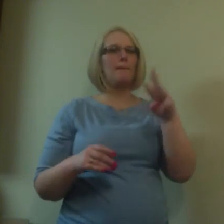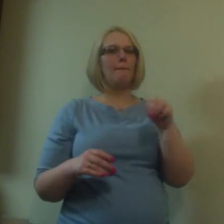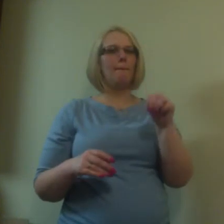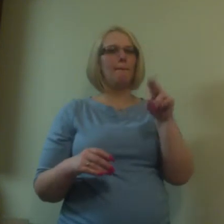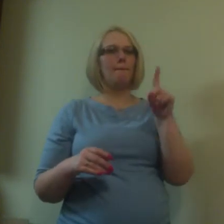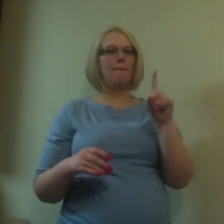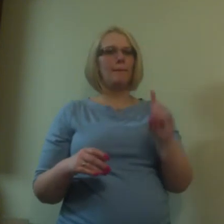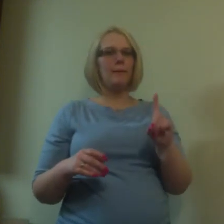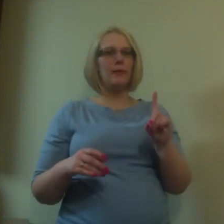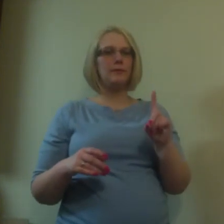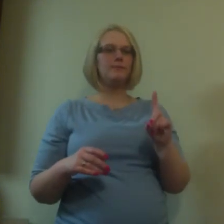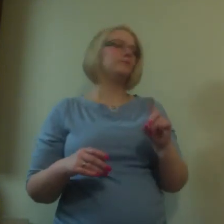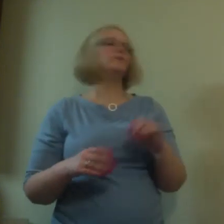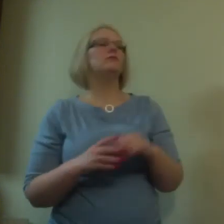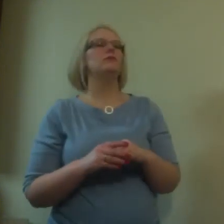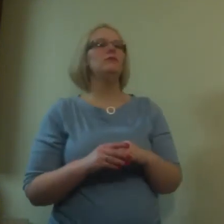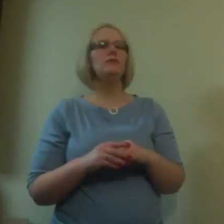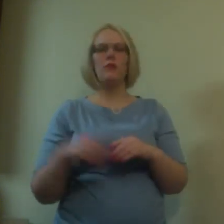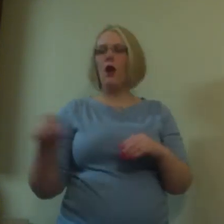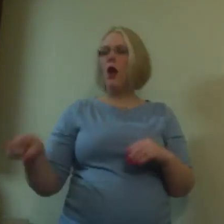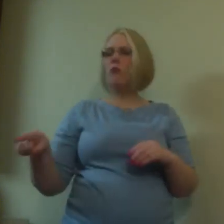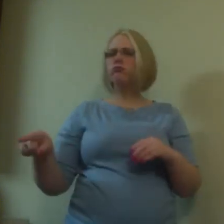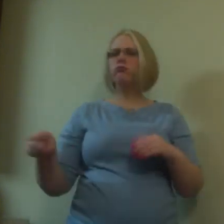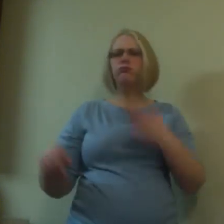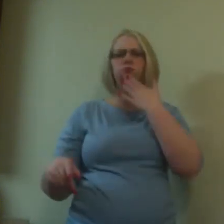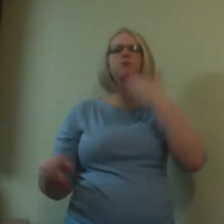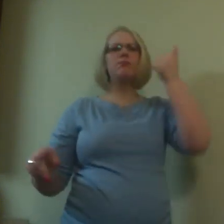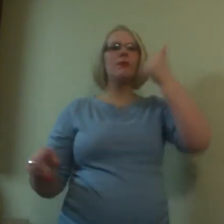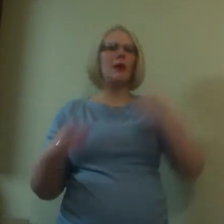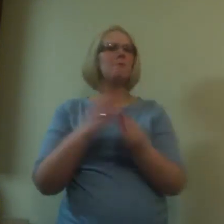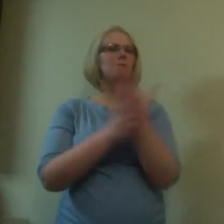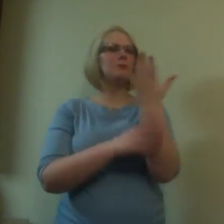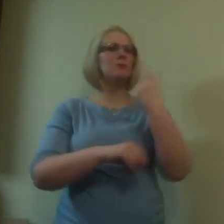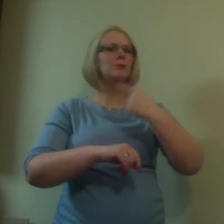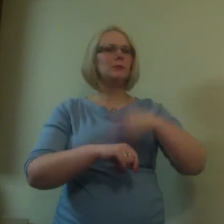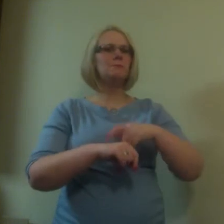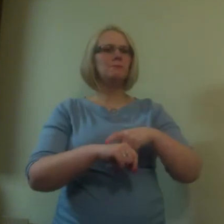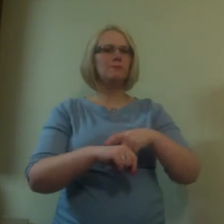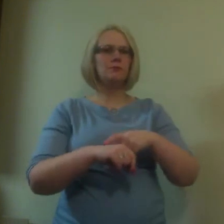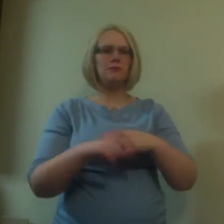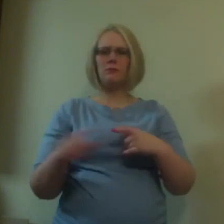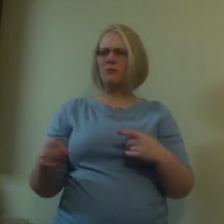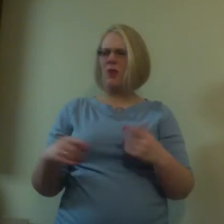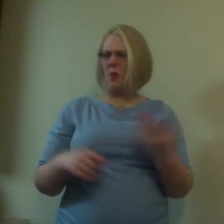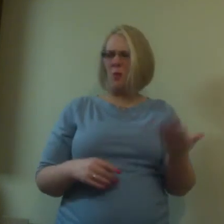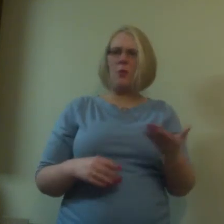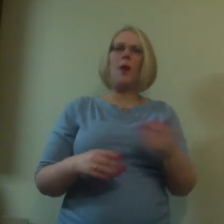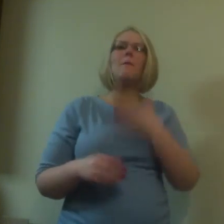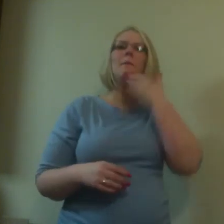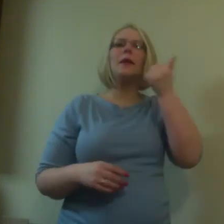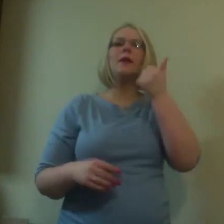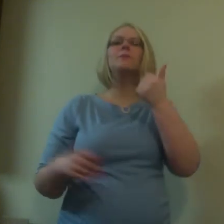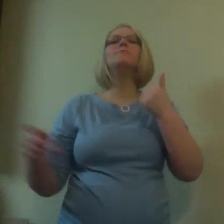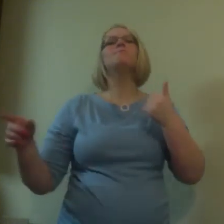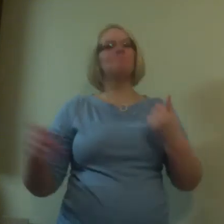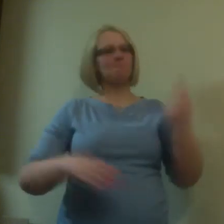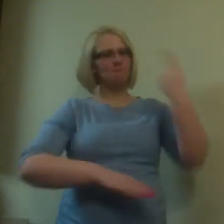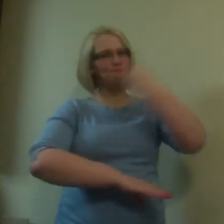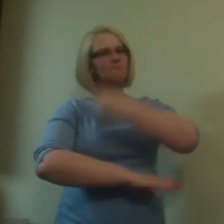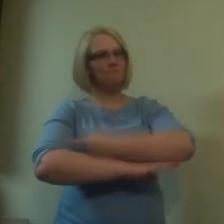day. The days do. You like springtime? Yeah, the days Okay. get longer. The days get longer. If the days get